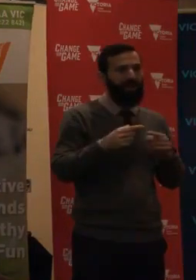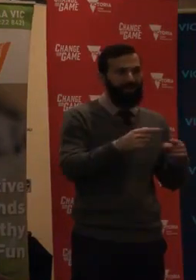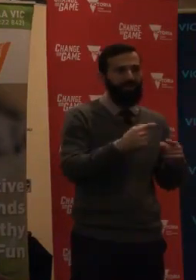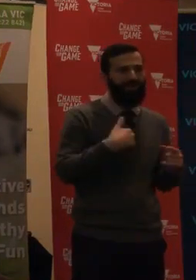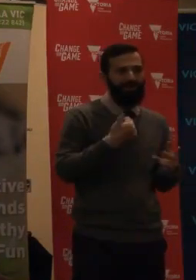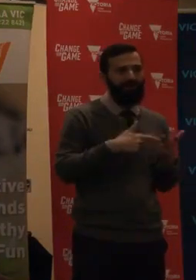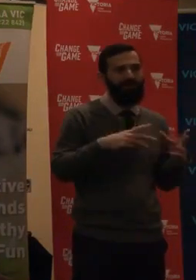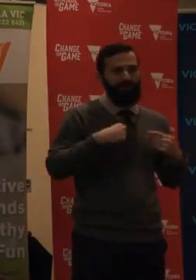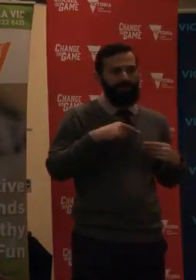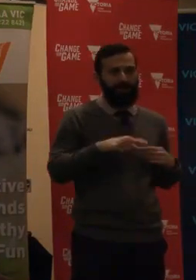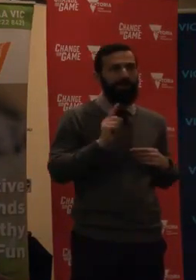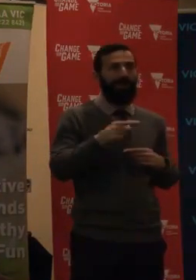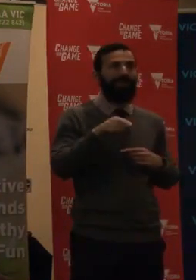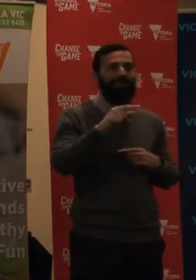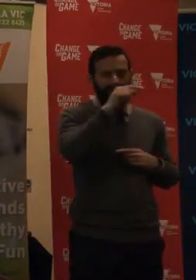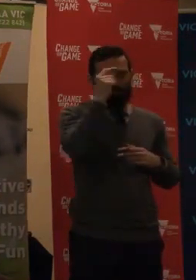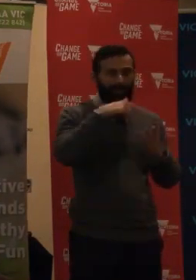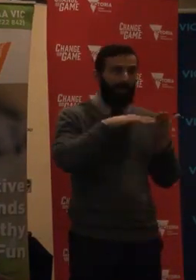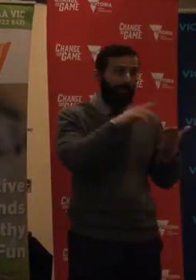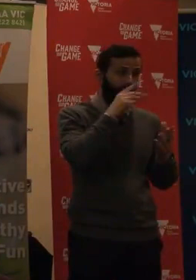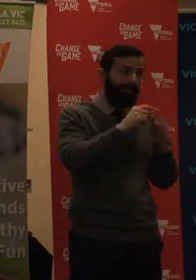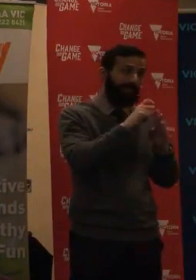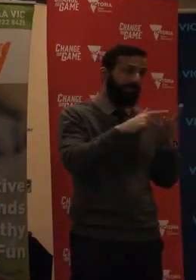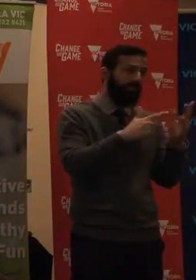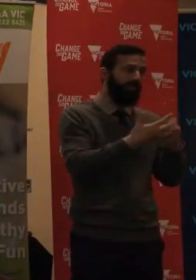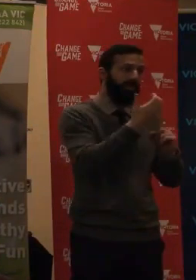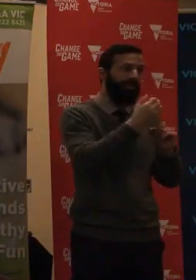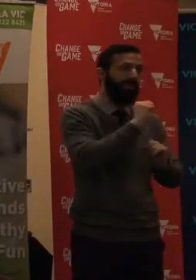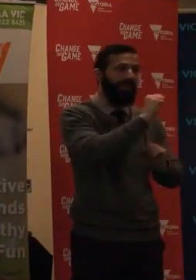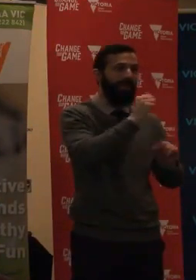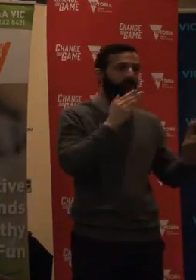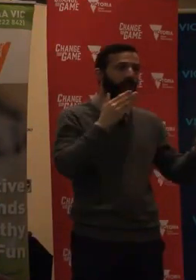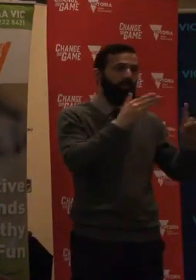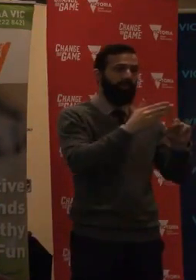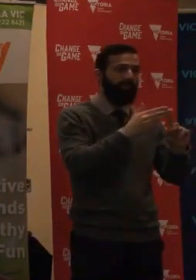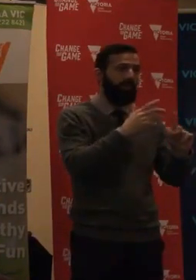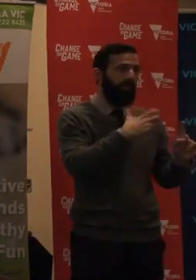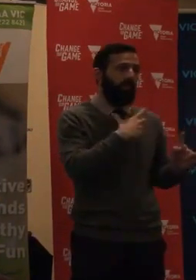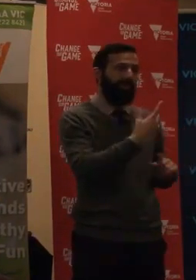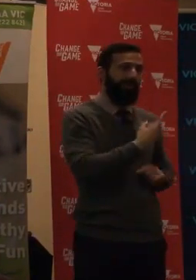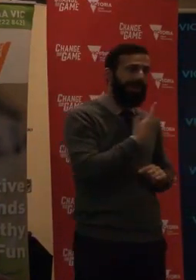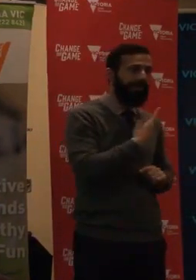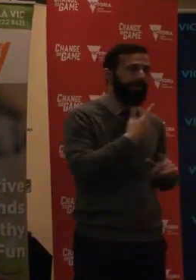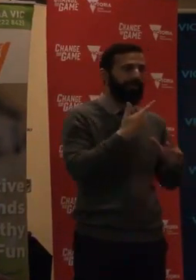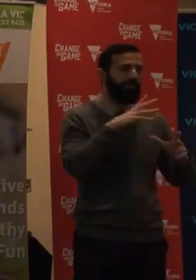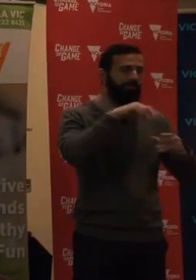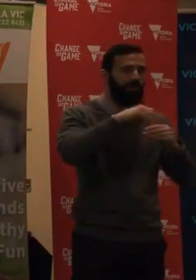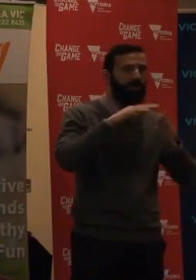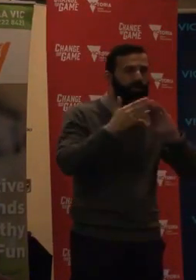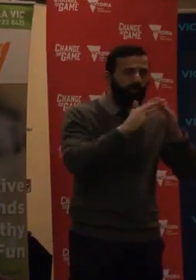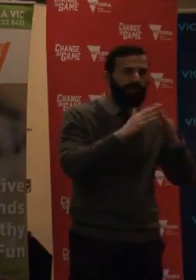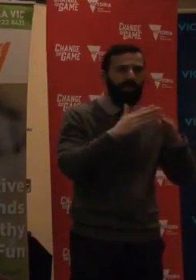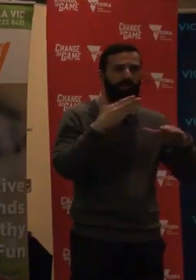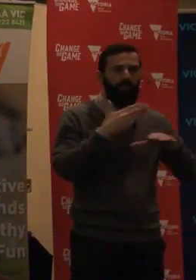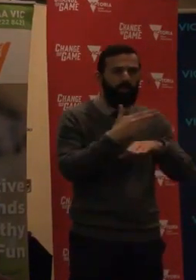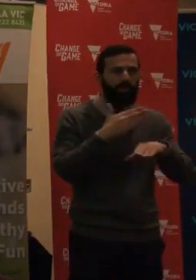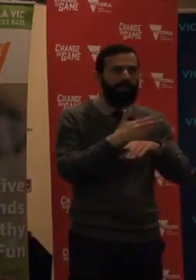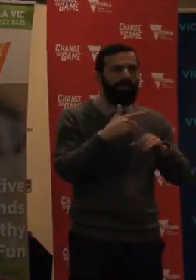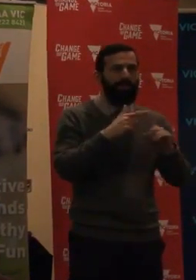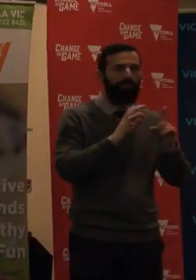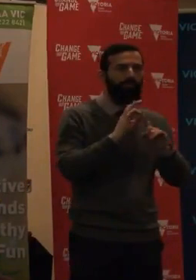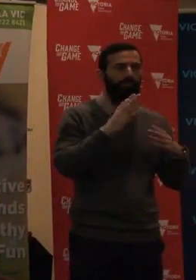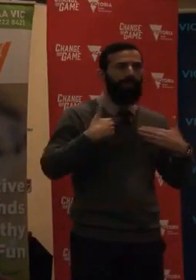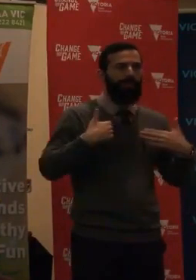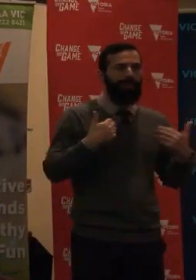them, aims to assist people with disability to achieve their goals, including greater independence, community involvement, employment and improved